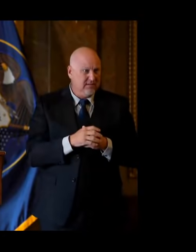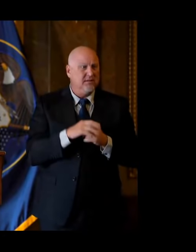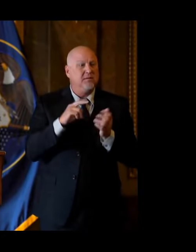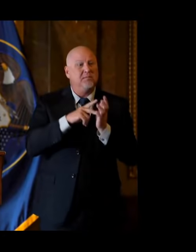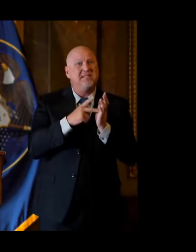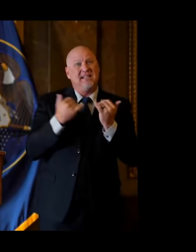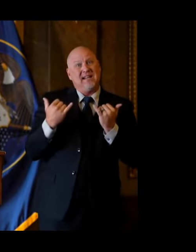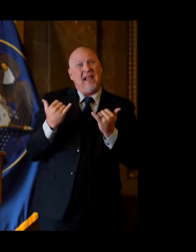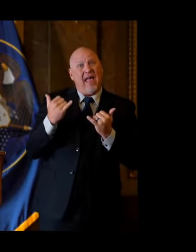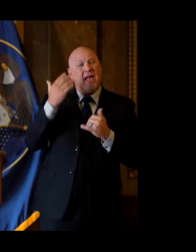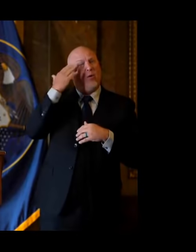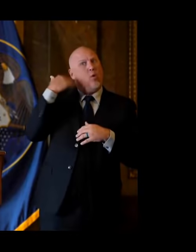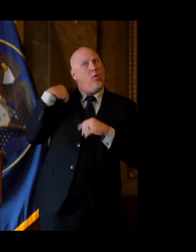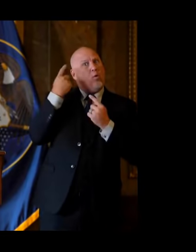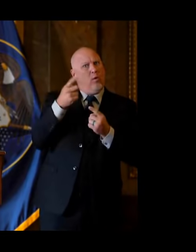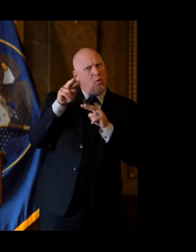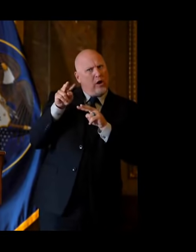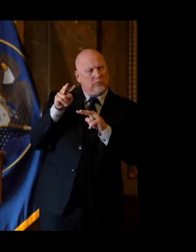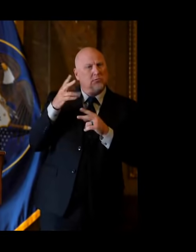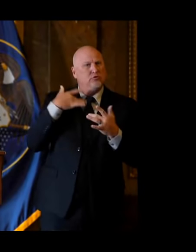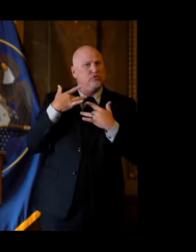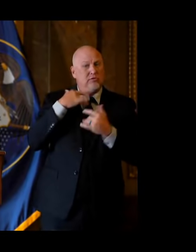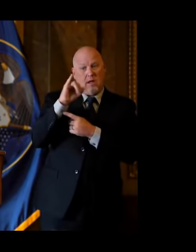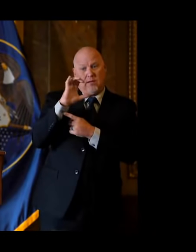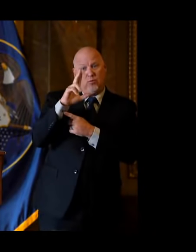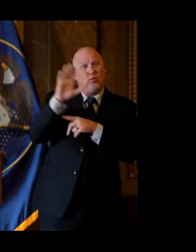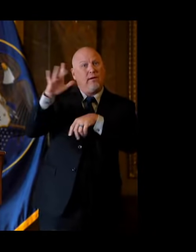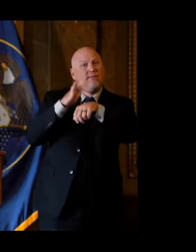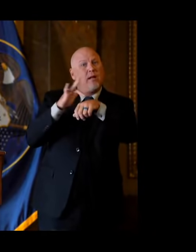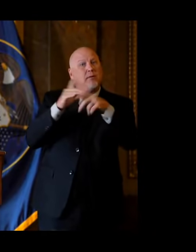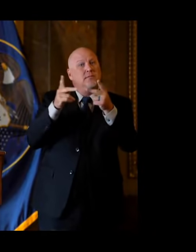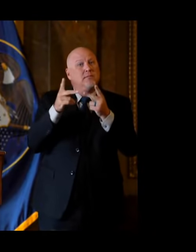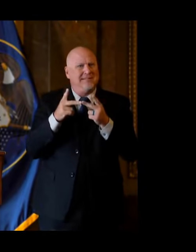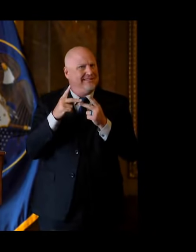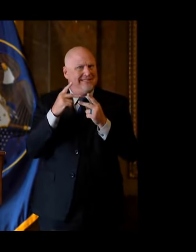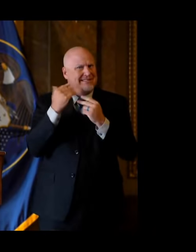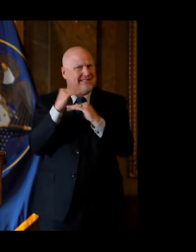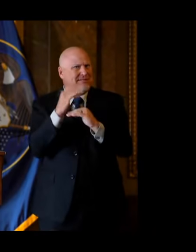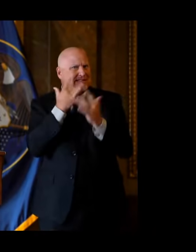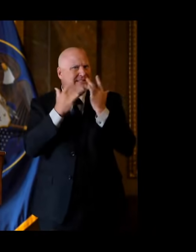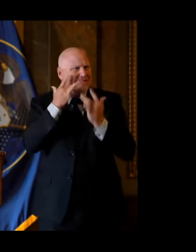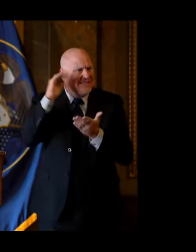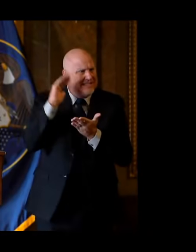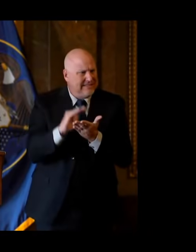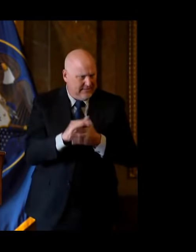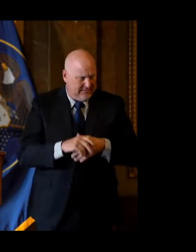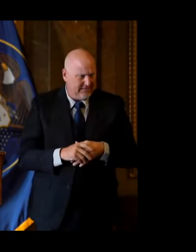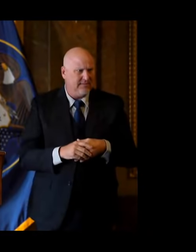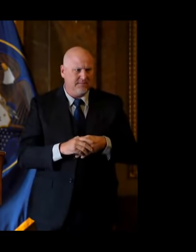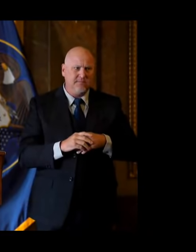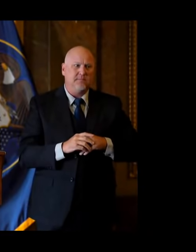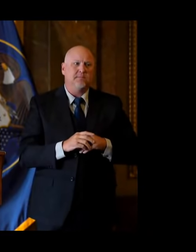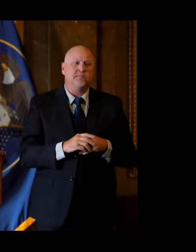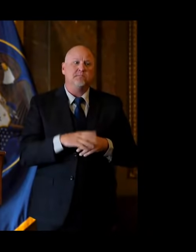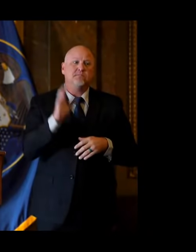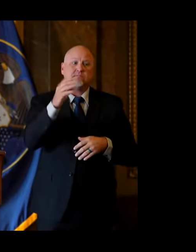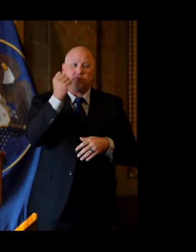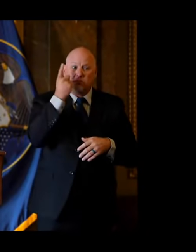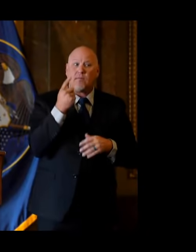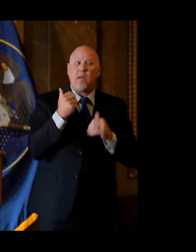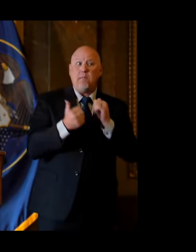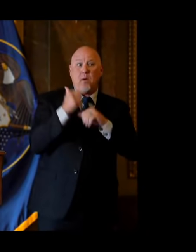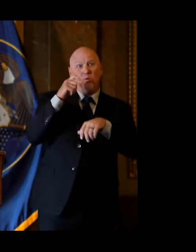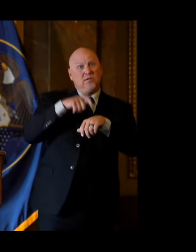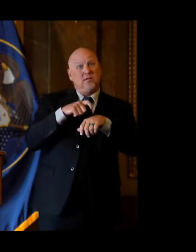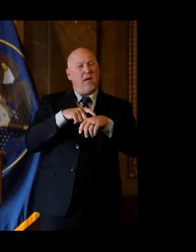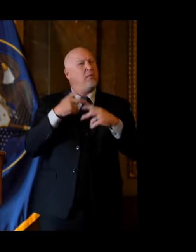our ICUs compared to the surge during the winter months in December and January